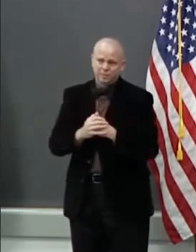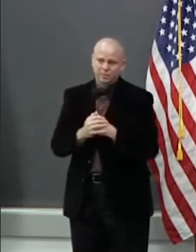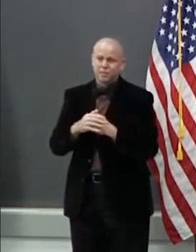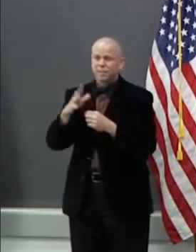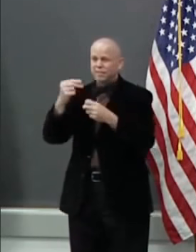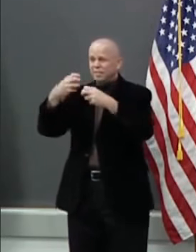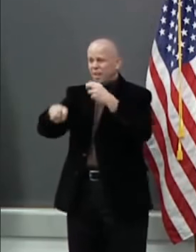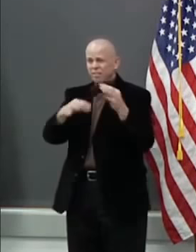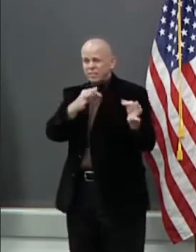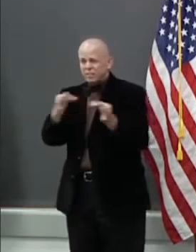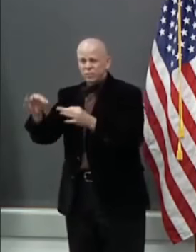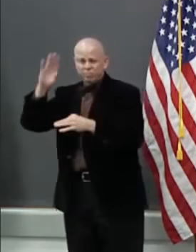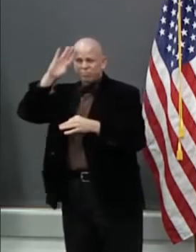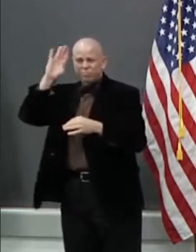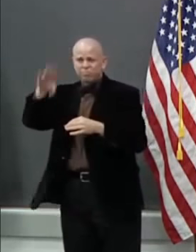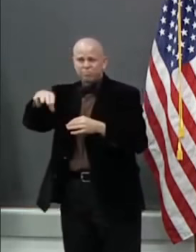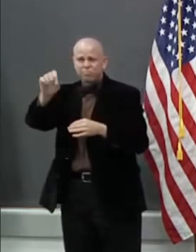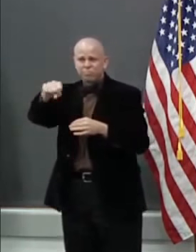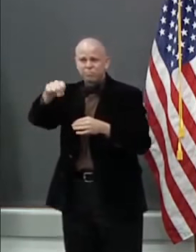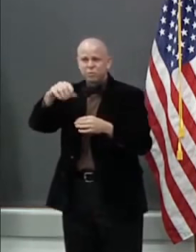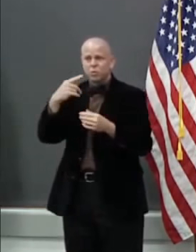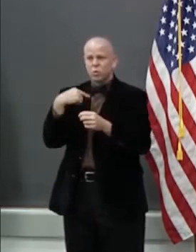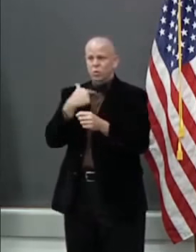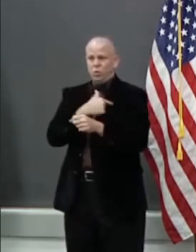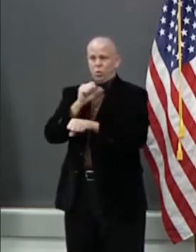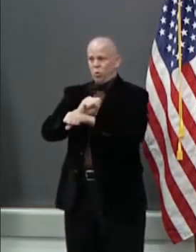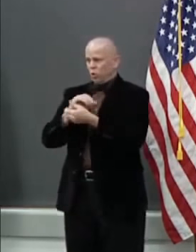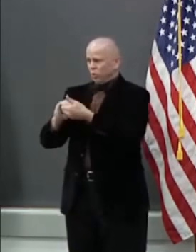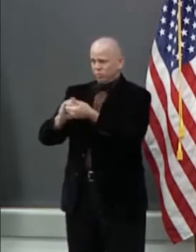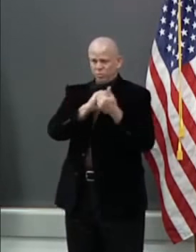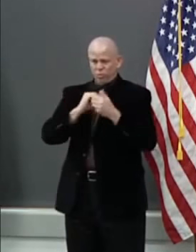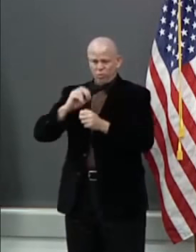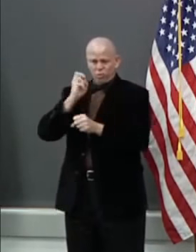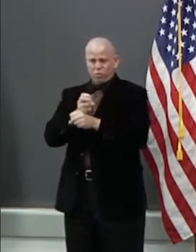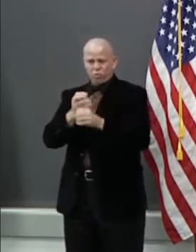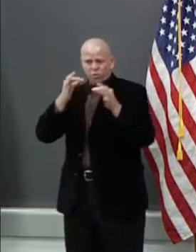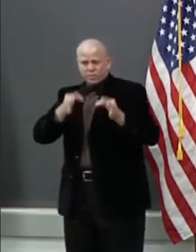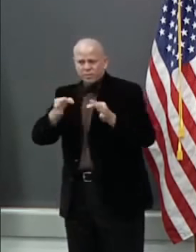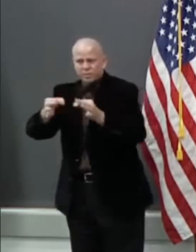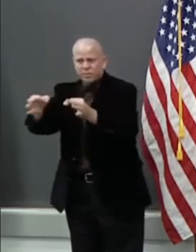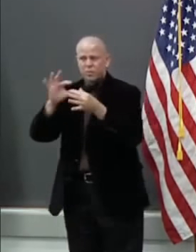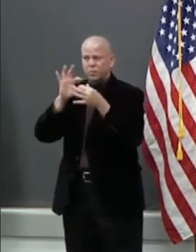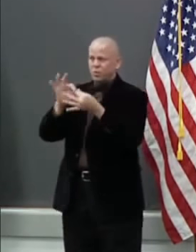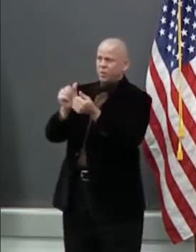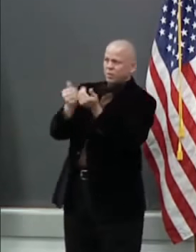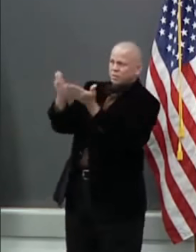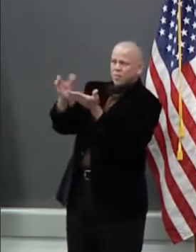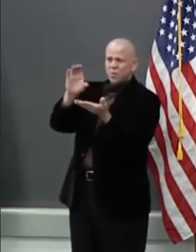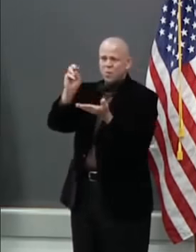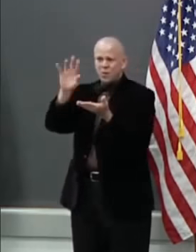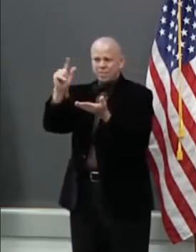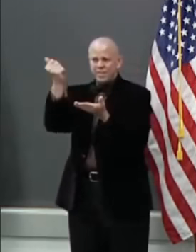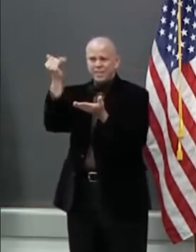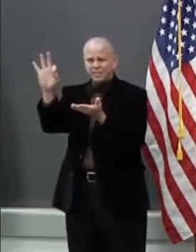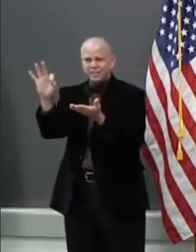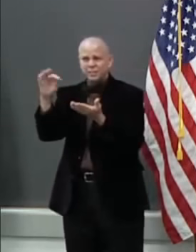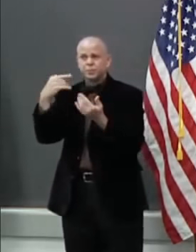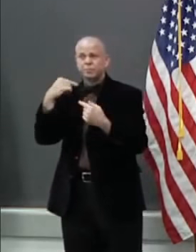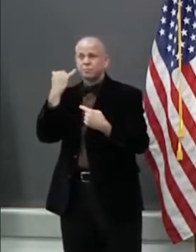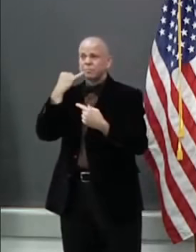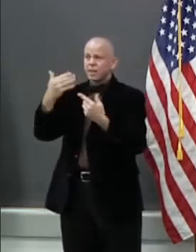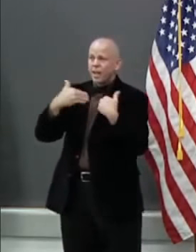that's why we work very hard for folks who are impacted by COVID-19, either have the virus themselves or are a contact, to link